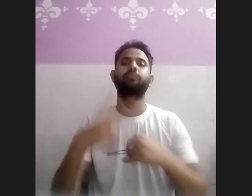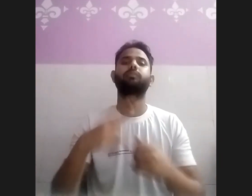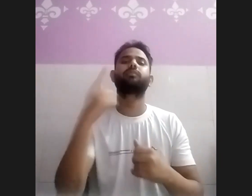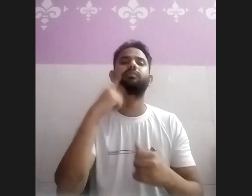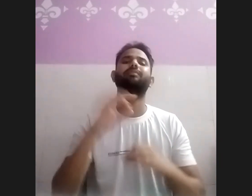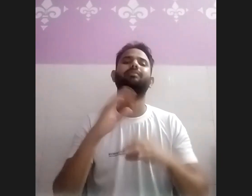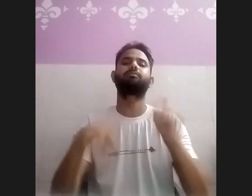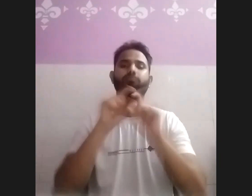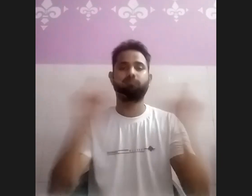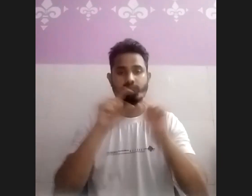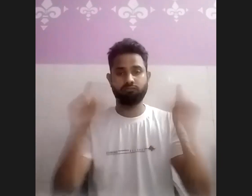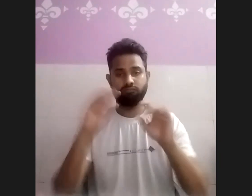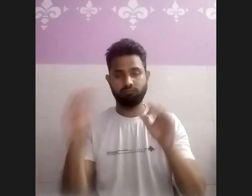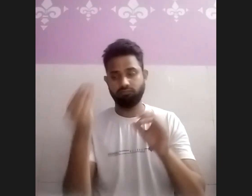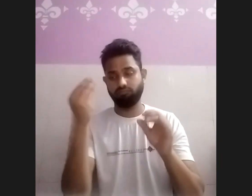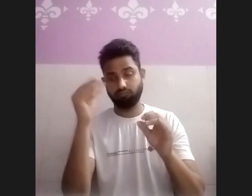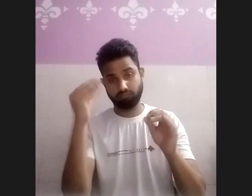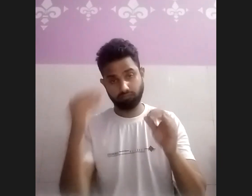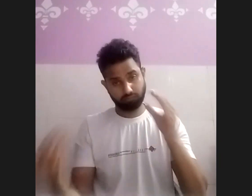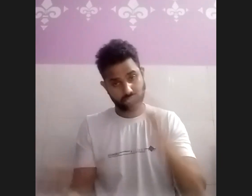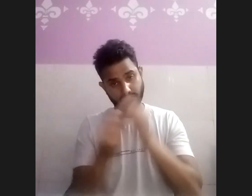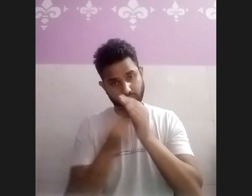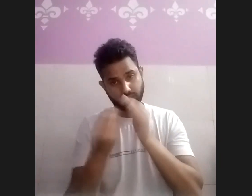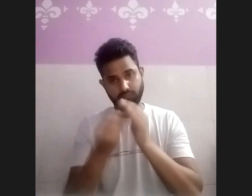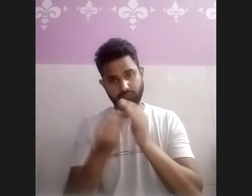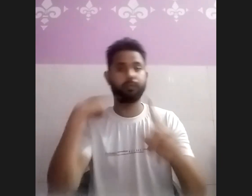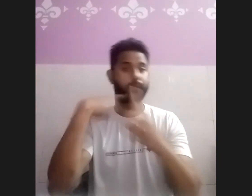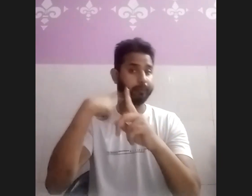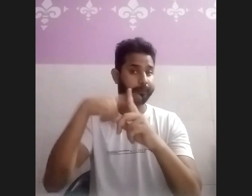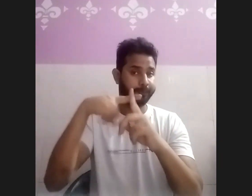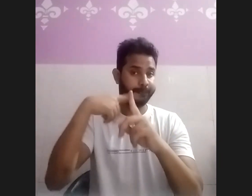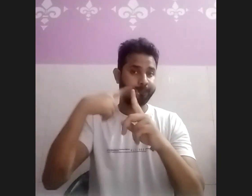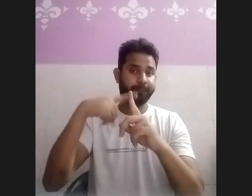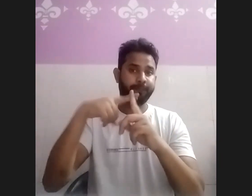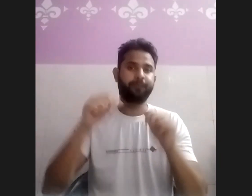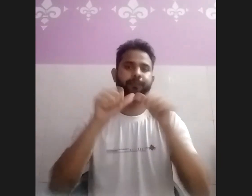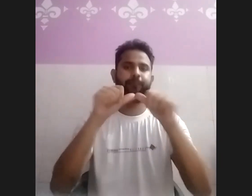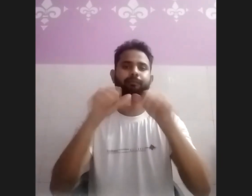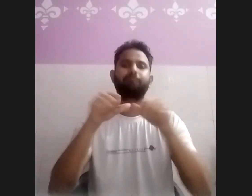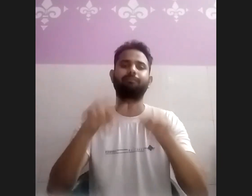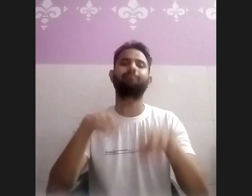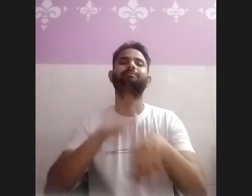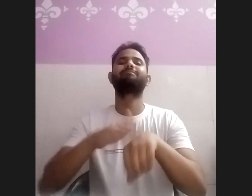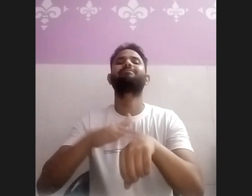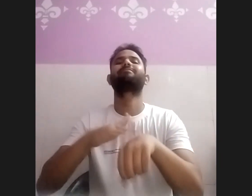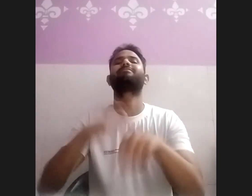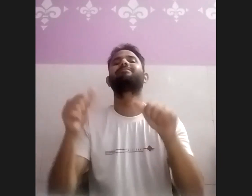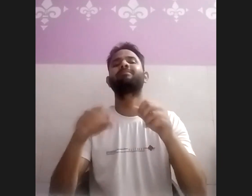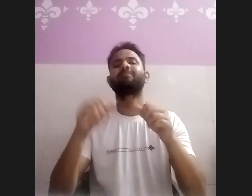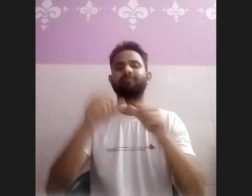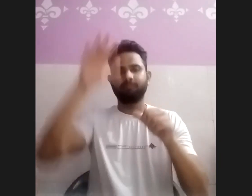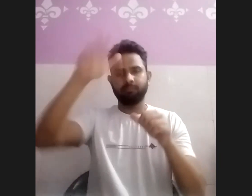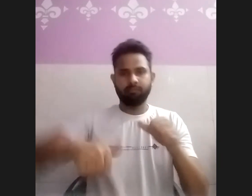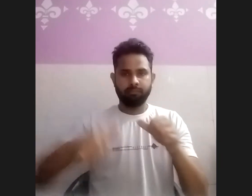detail. So this was a positive response that I have experienced with Sugamya Bharat app. So hopefully